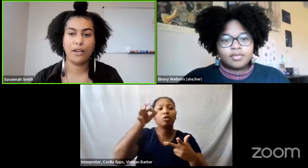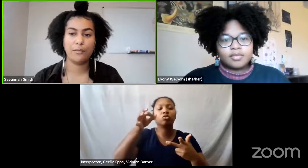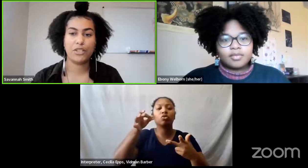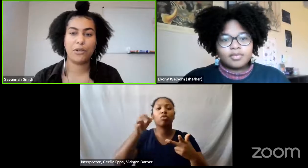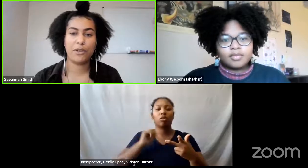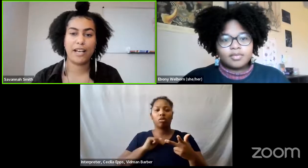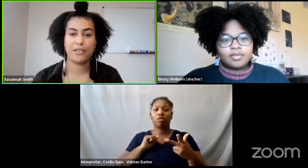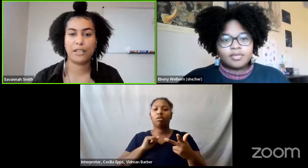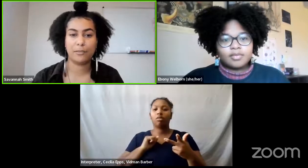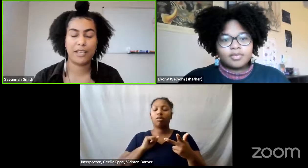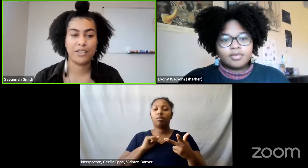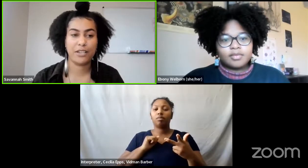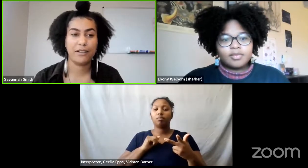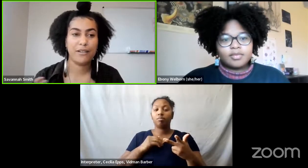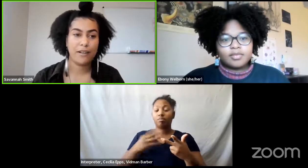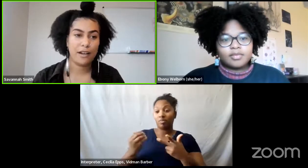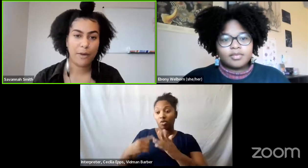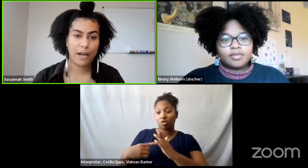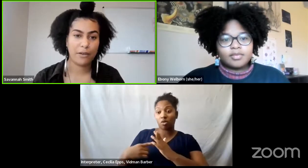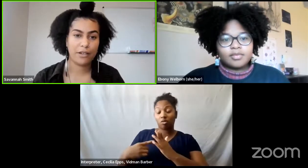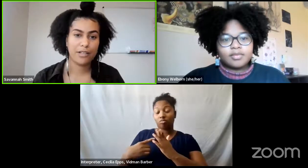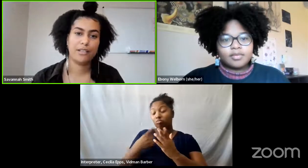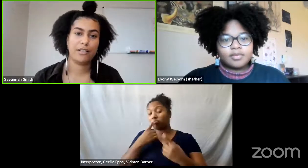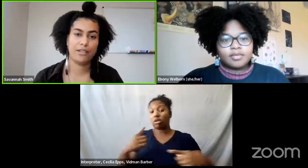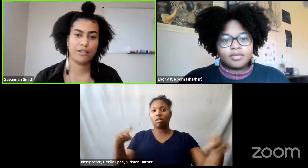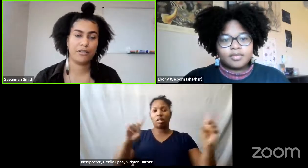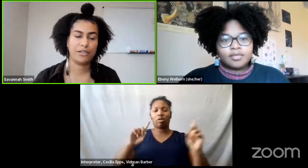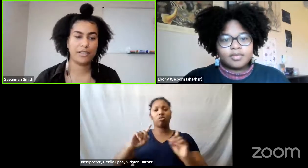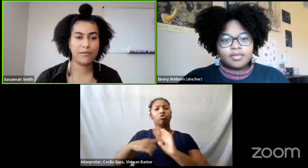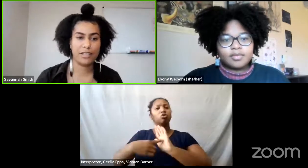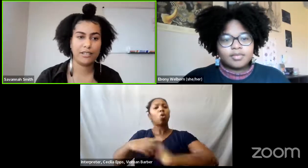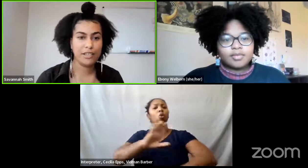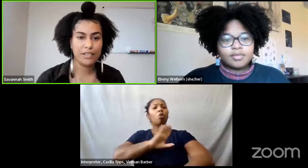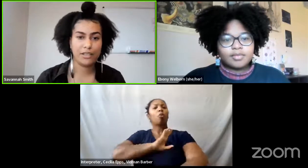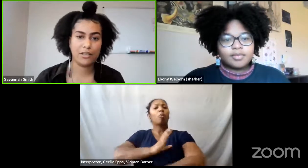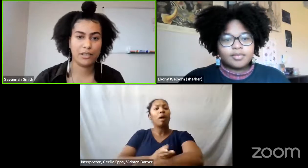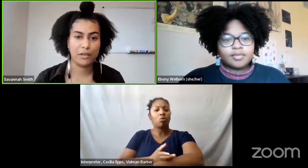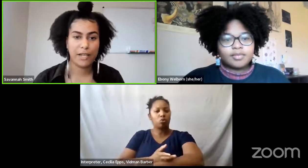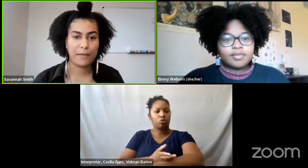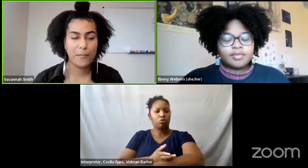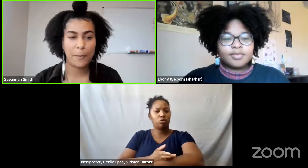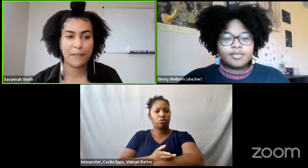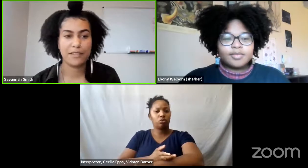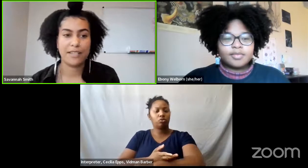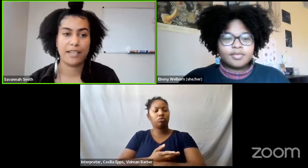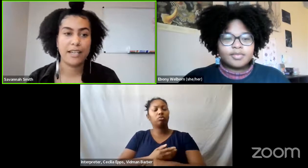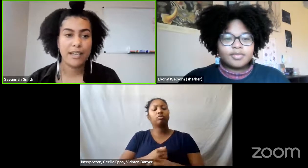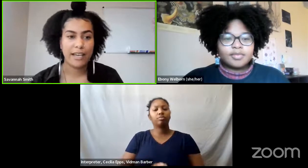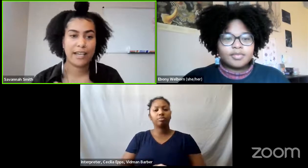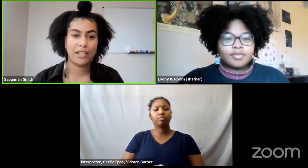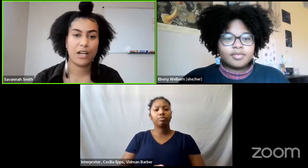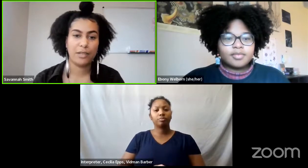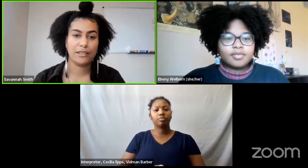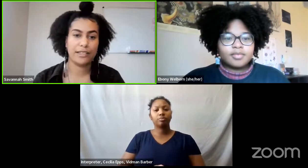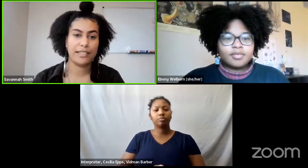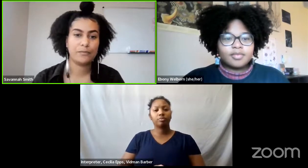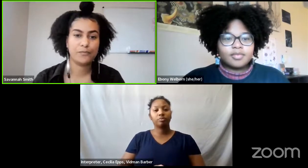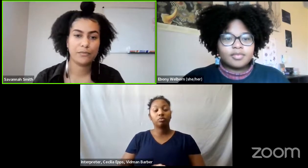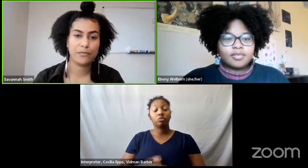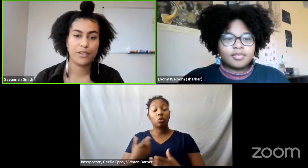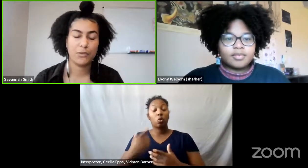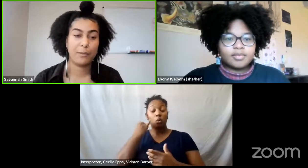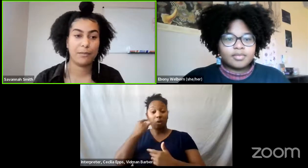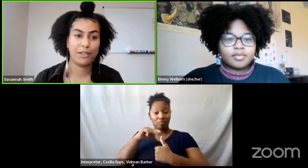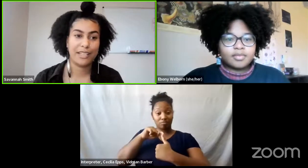even shown as a reclamation of power. And so to dive into those a little bit, you can see